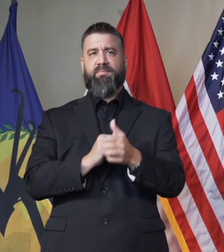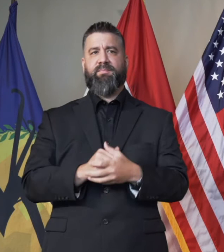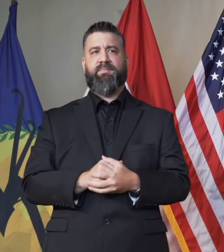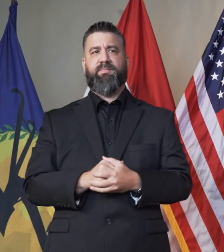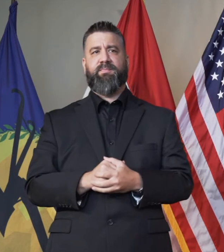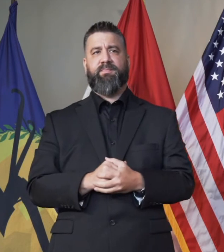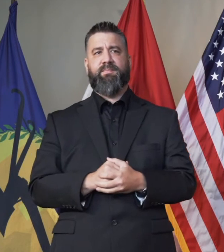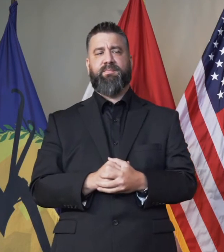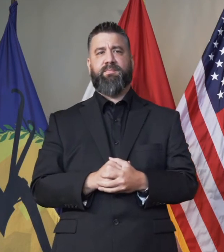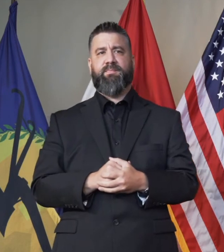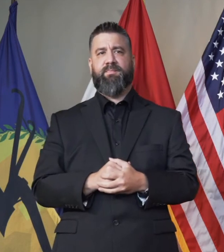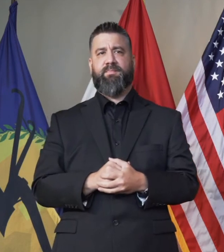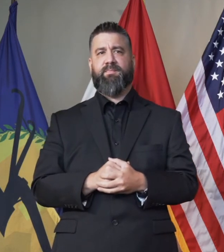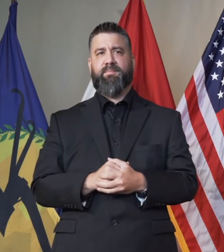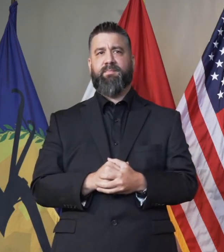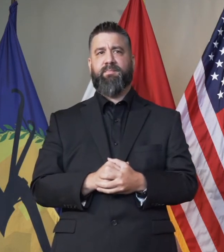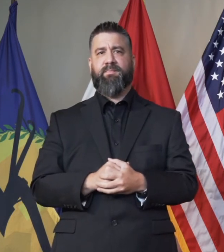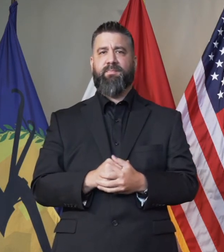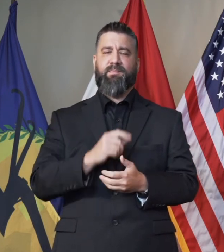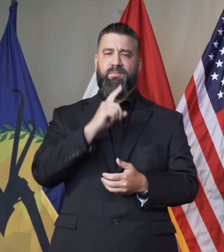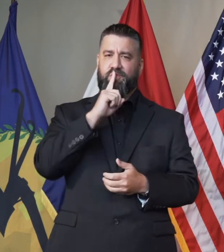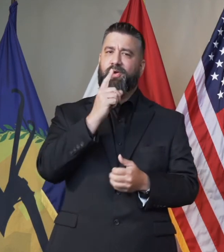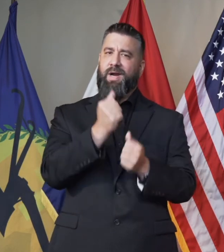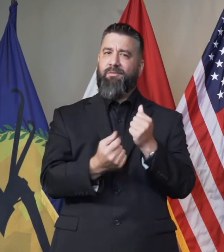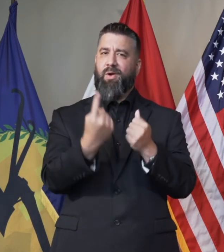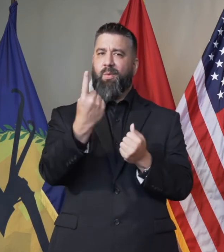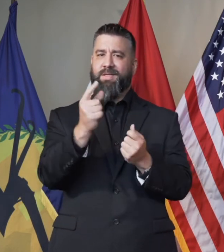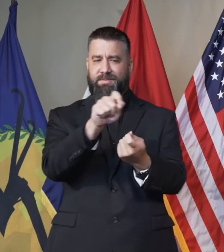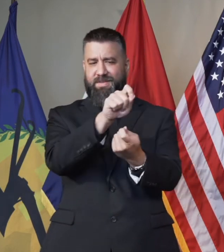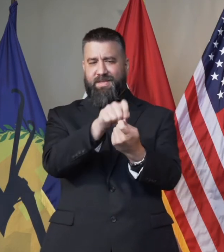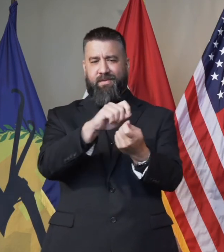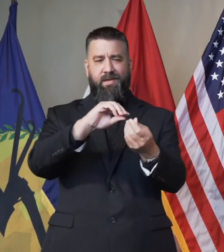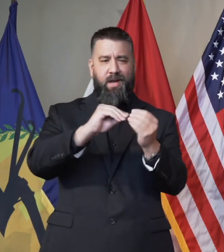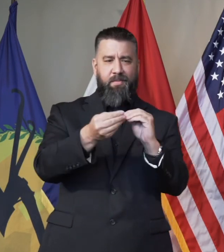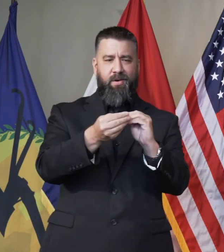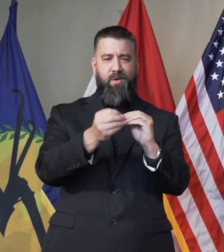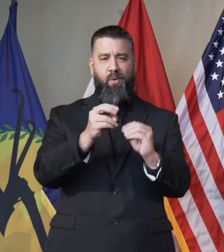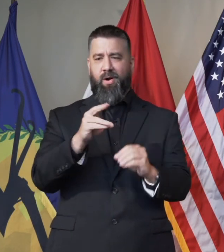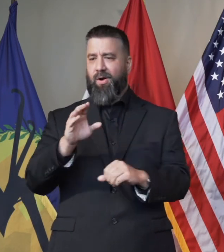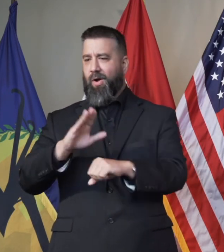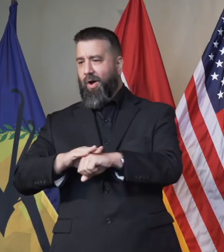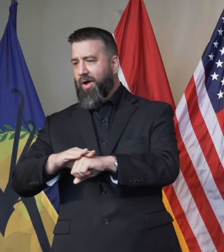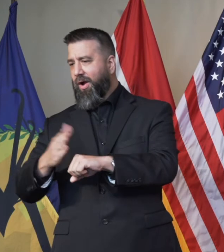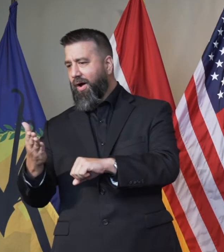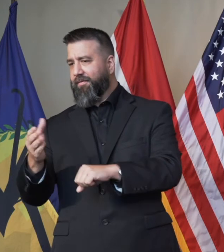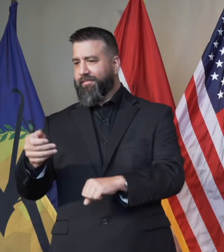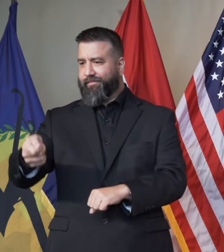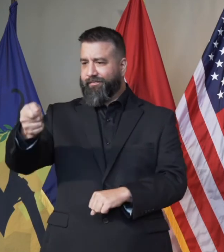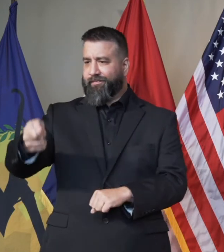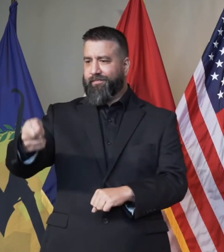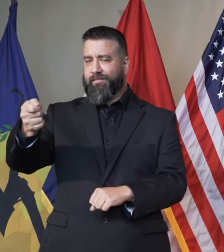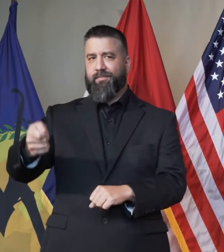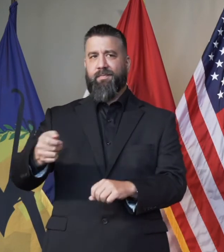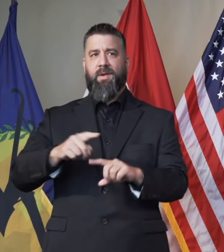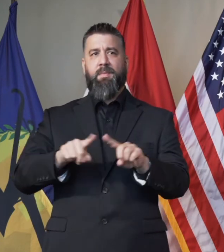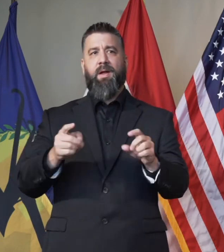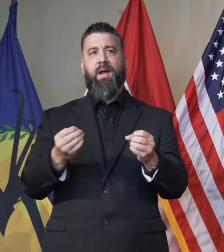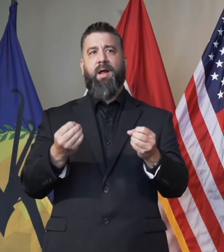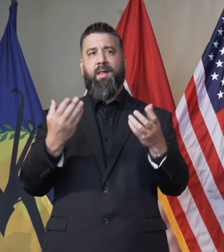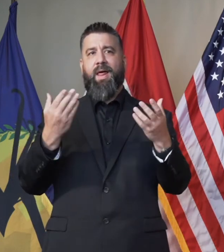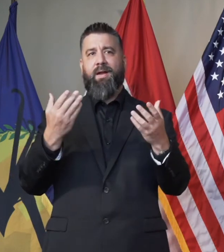would love to have a number or a switch, but there are a lot of factors that go into